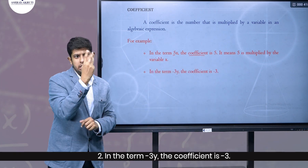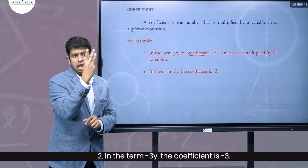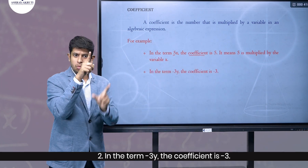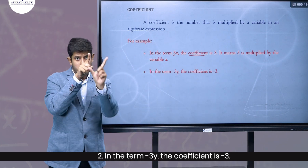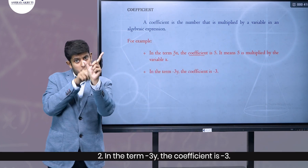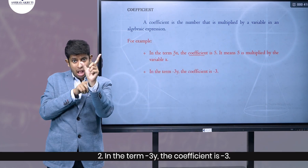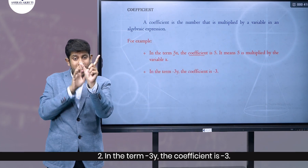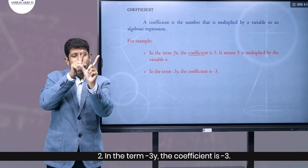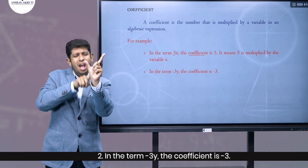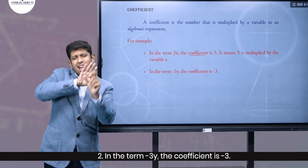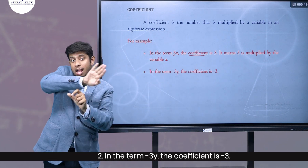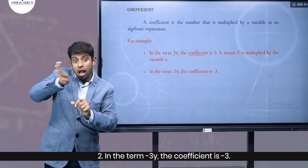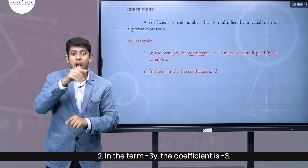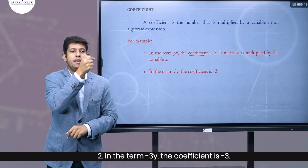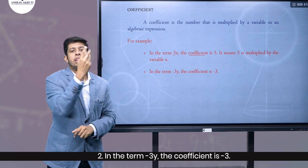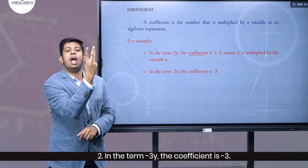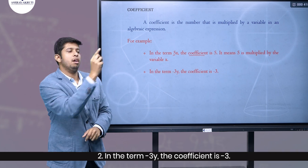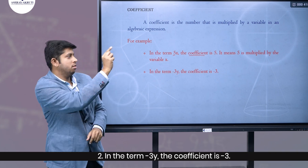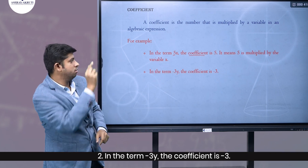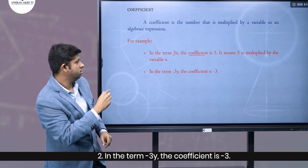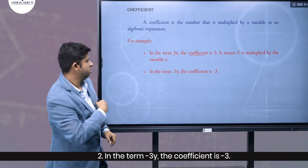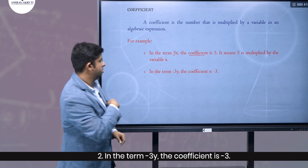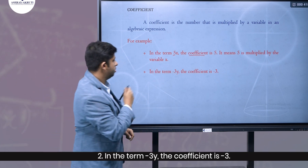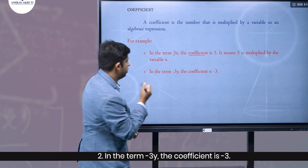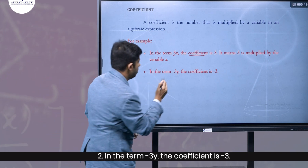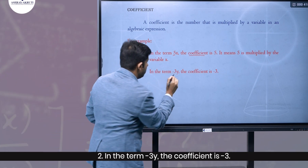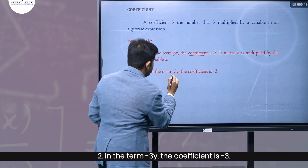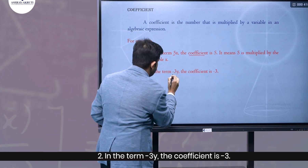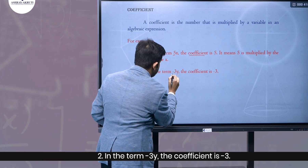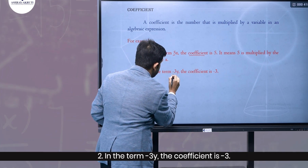Second one, in the term minus 3y, the coefficient is minus 3.